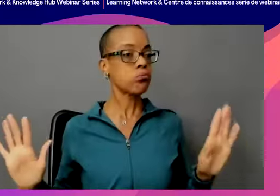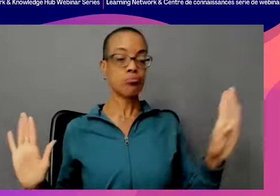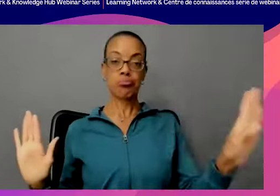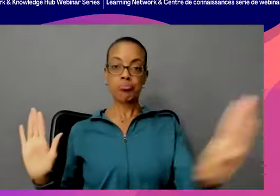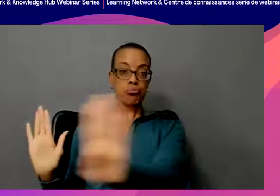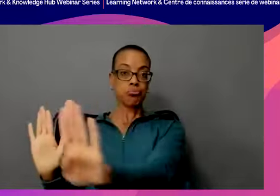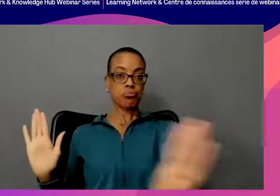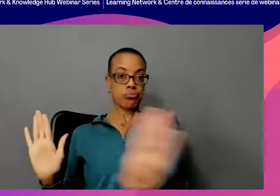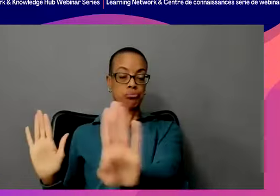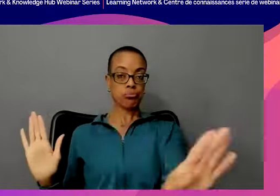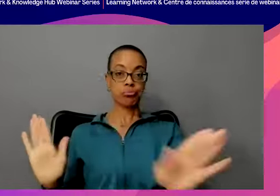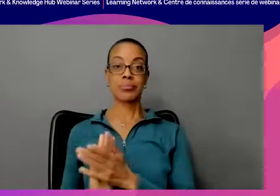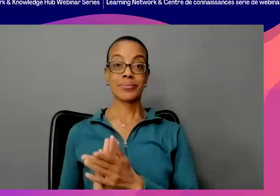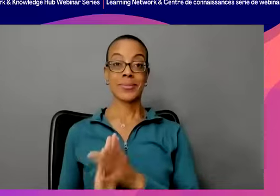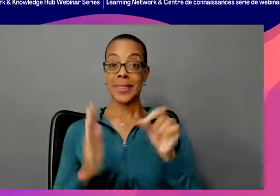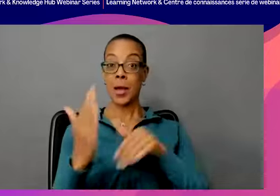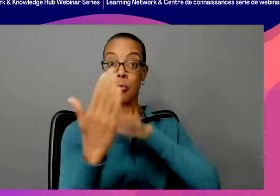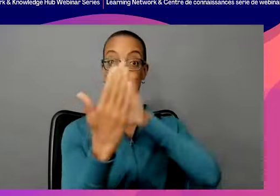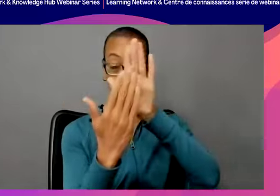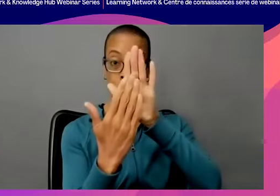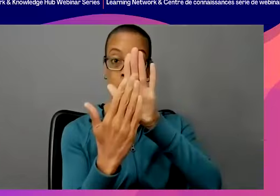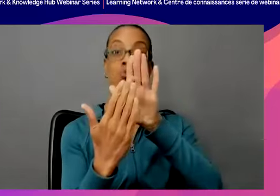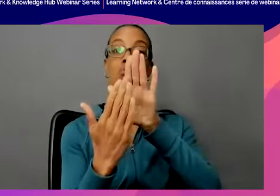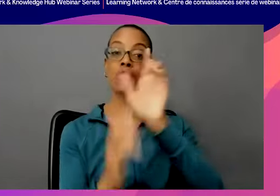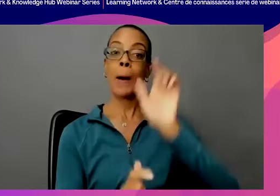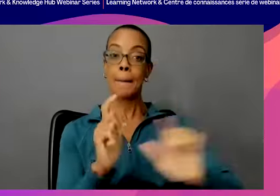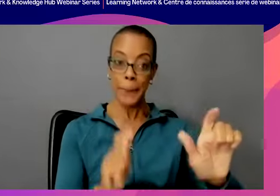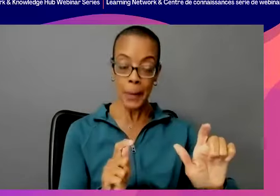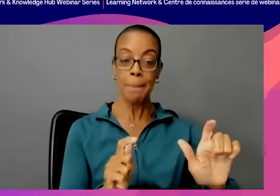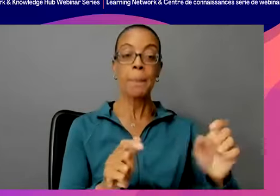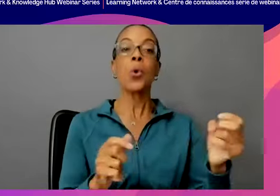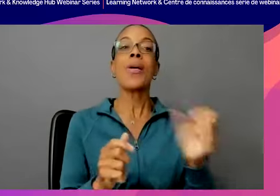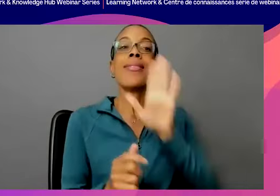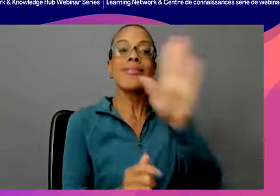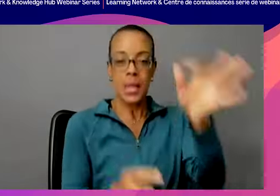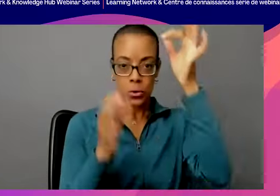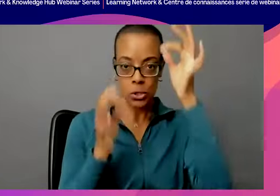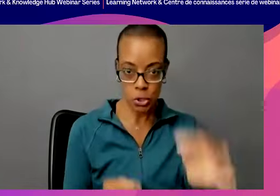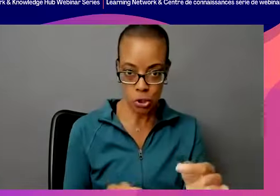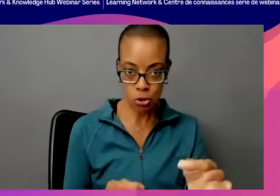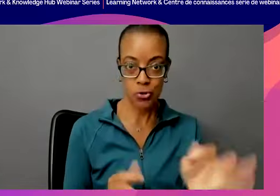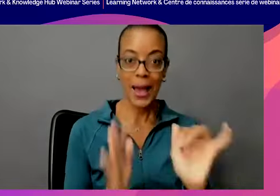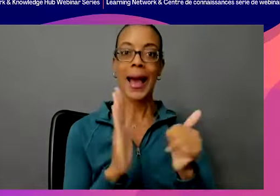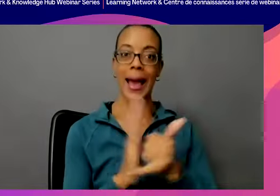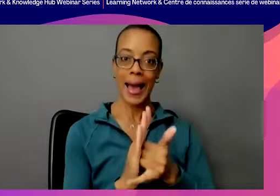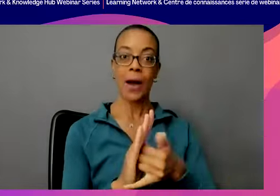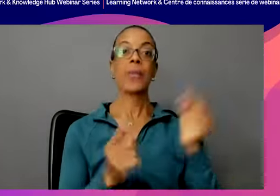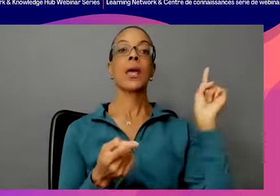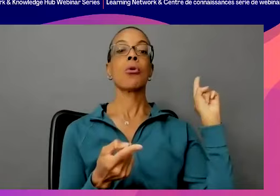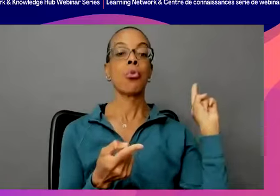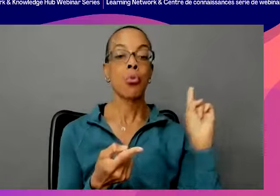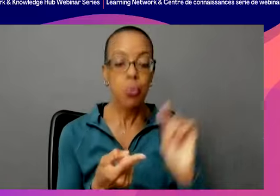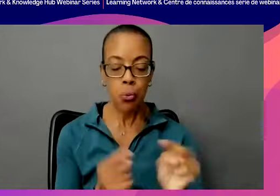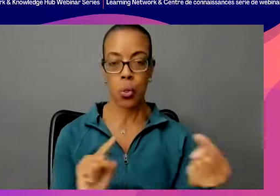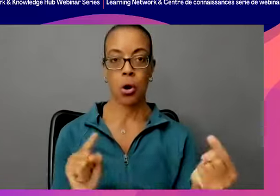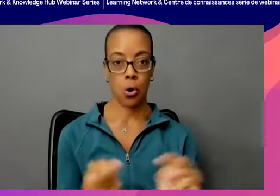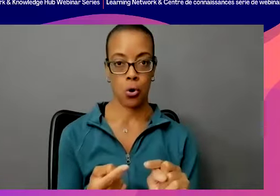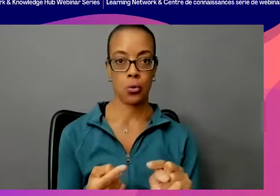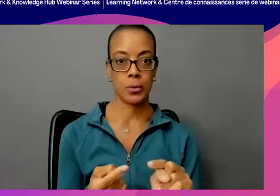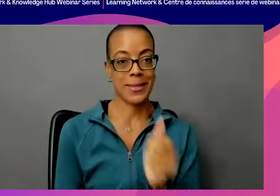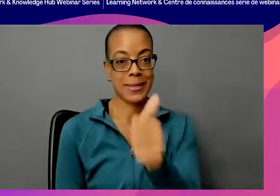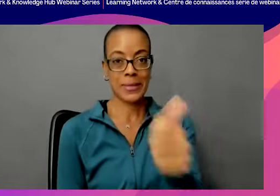reduction approach provides people who use substances a choice of how they will minimize the harms. And